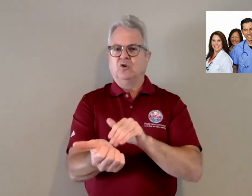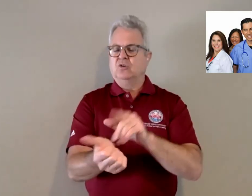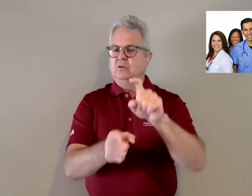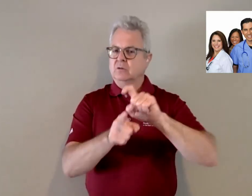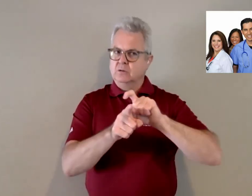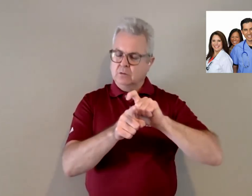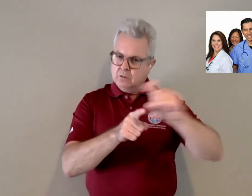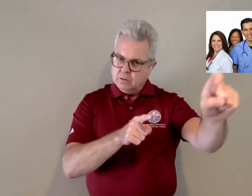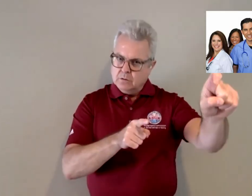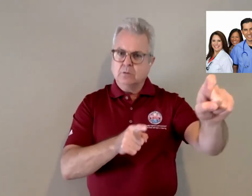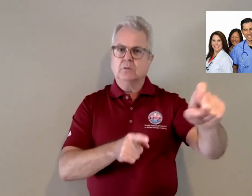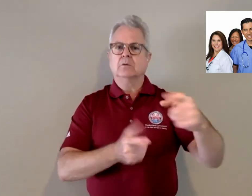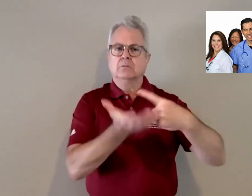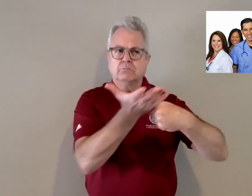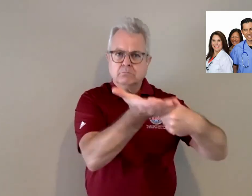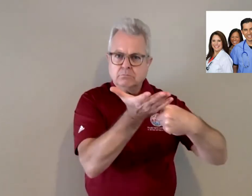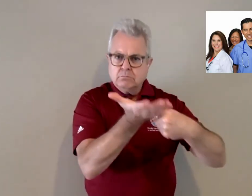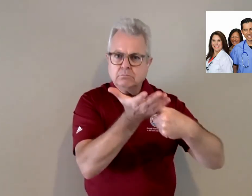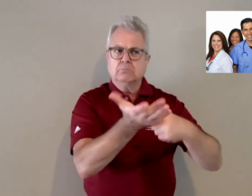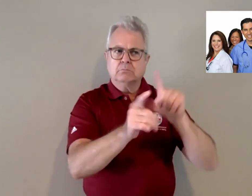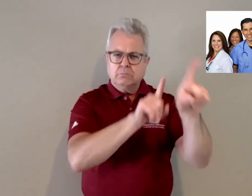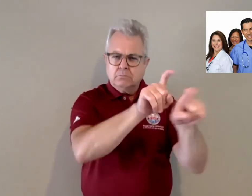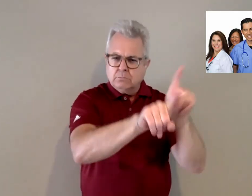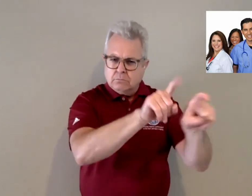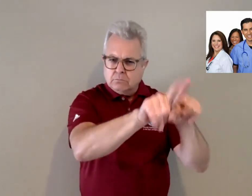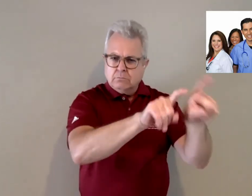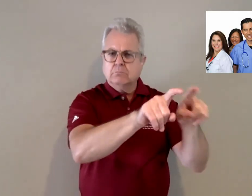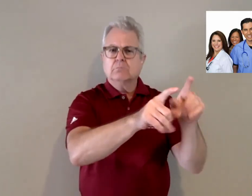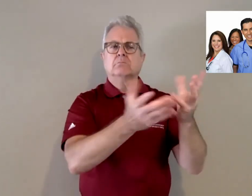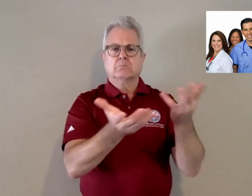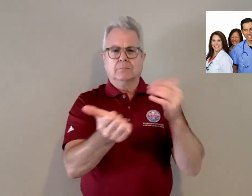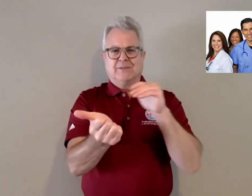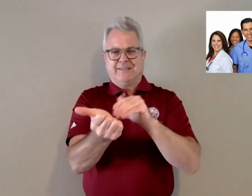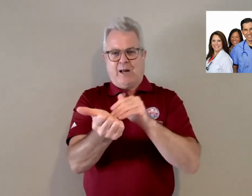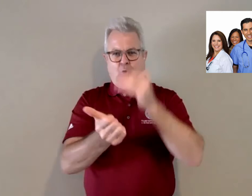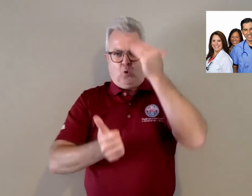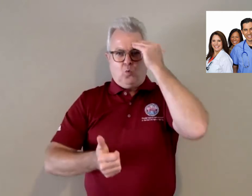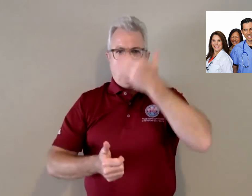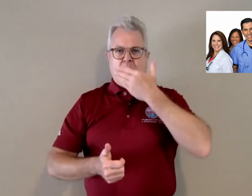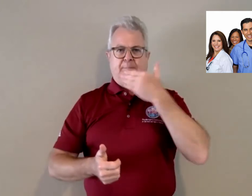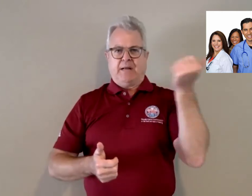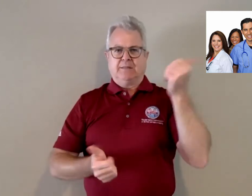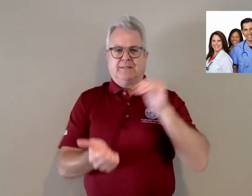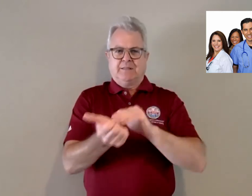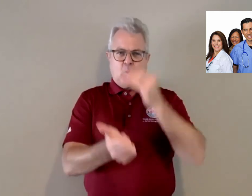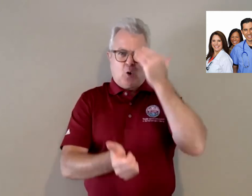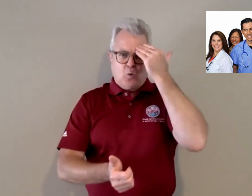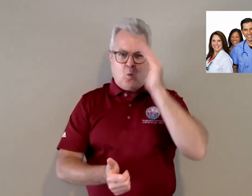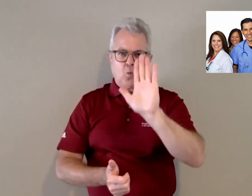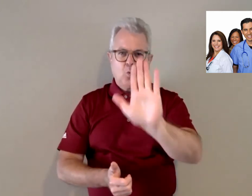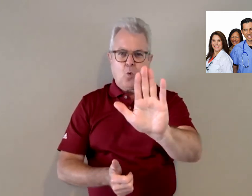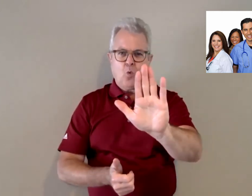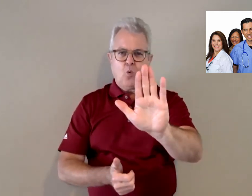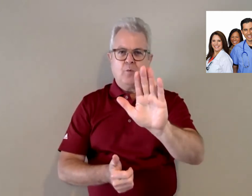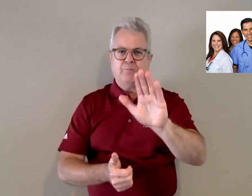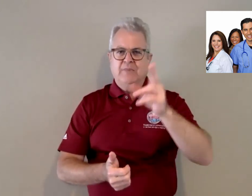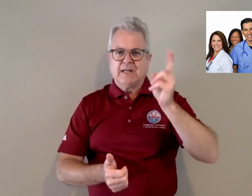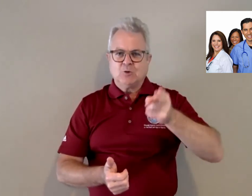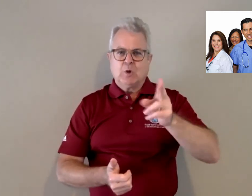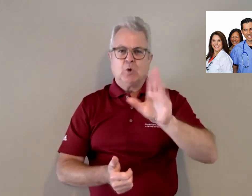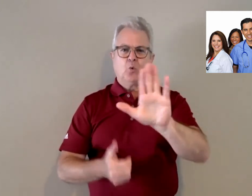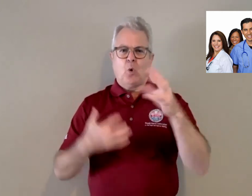And really, what's best would be if you called your doctor directly and discussed it with them And the really doctor would